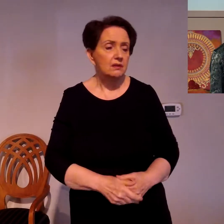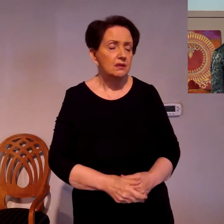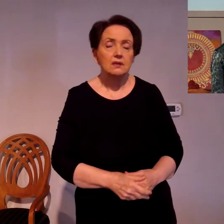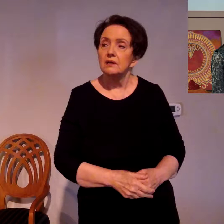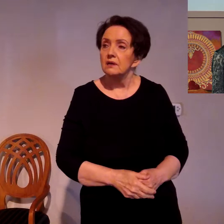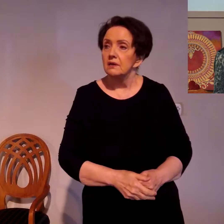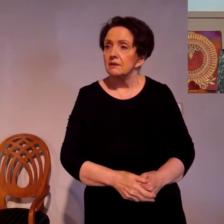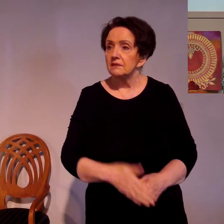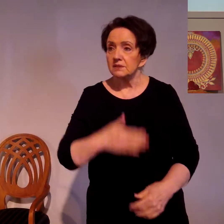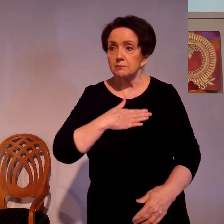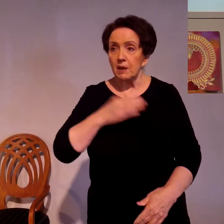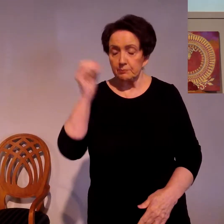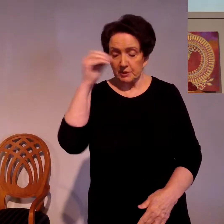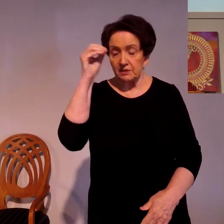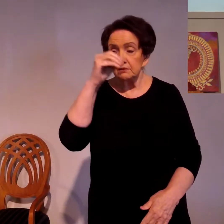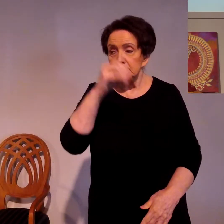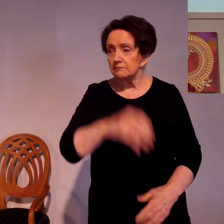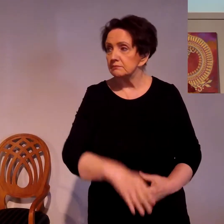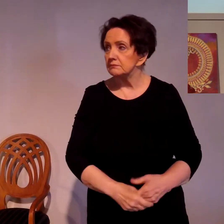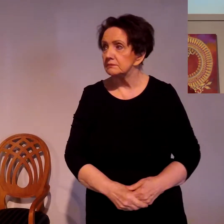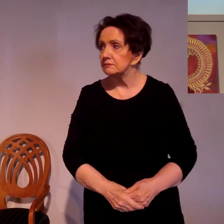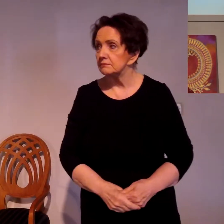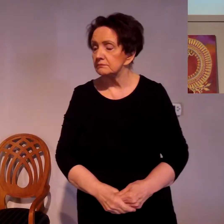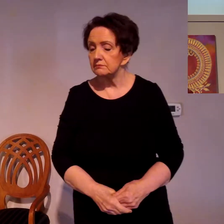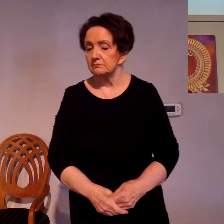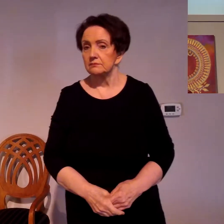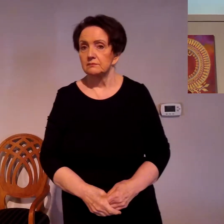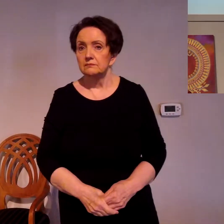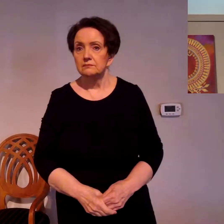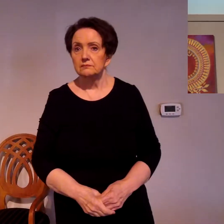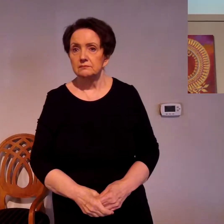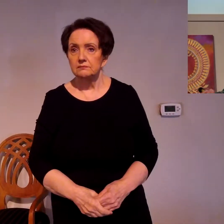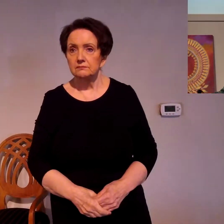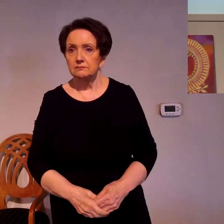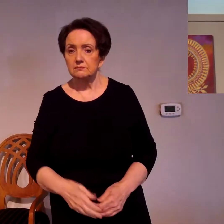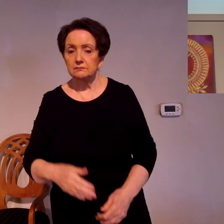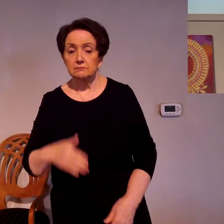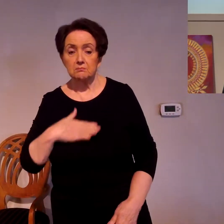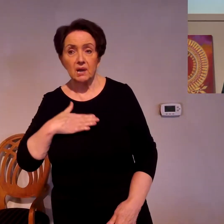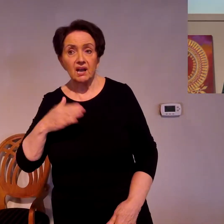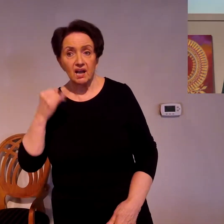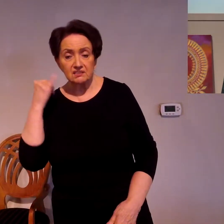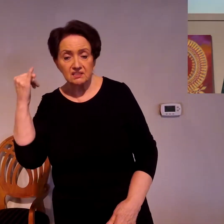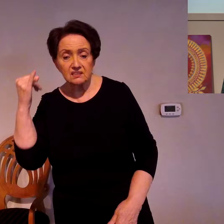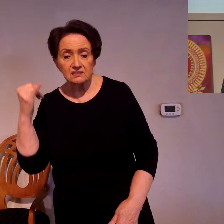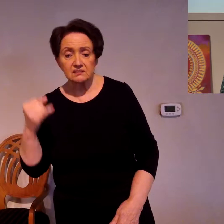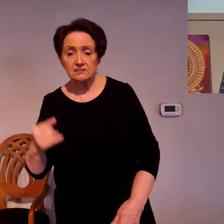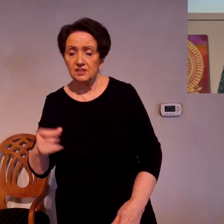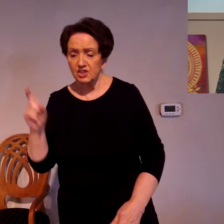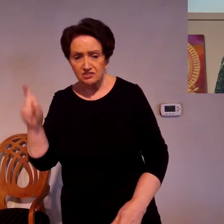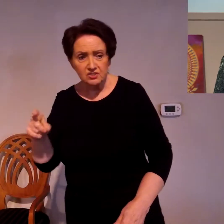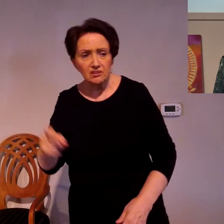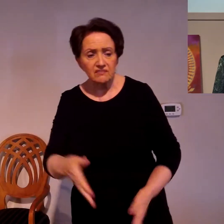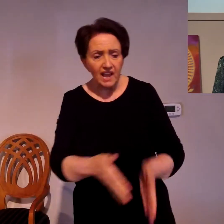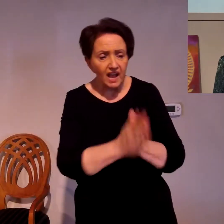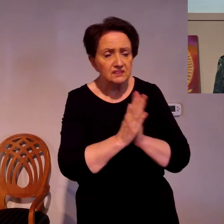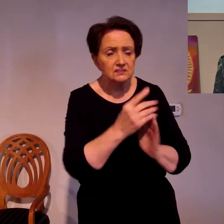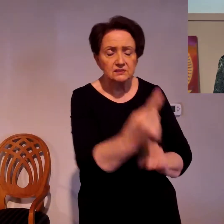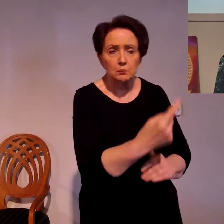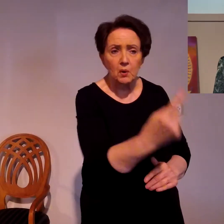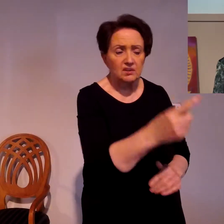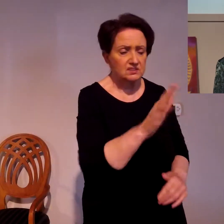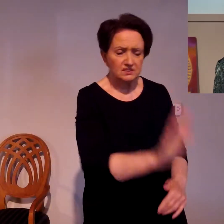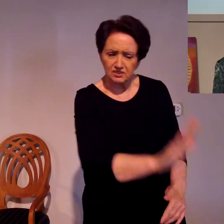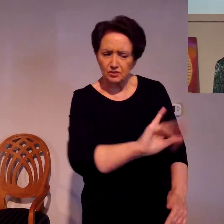is my opinion. That's my opinion, and my idea is he should have gone to so-and-so because that really is their